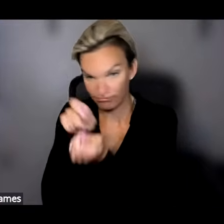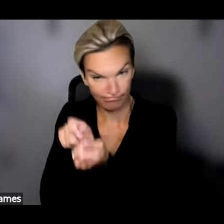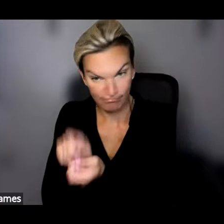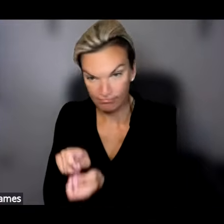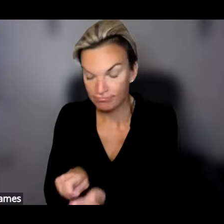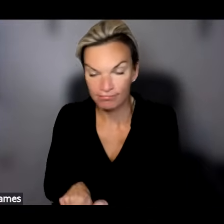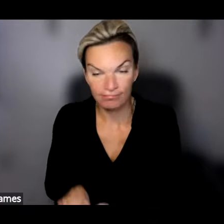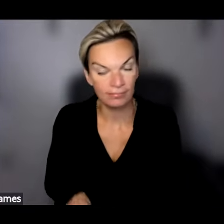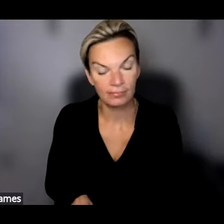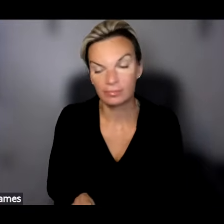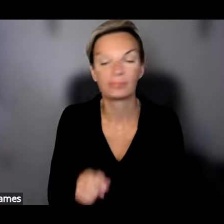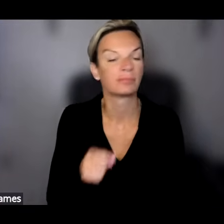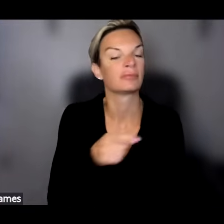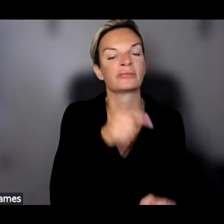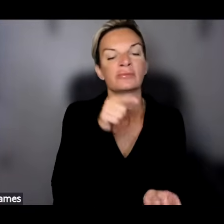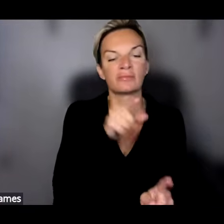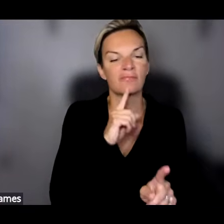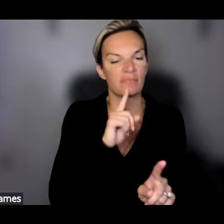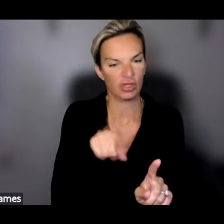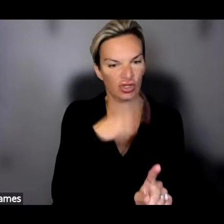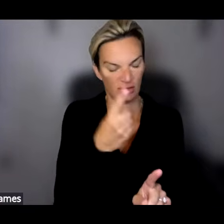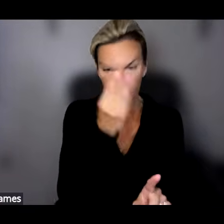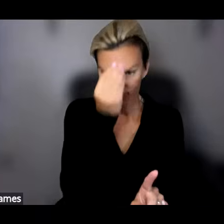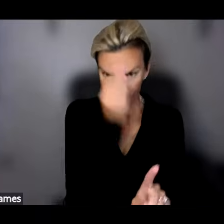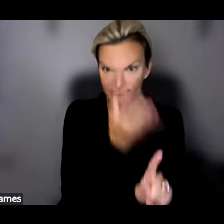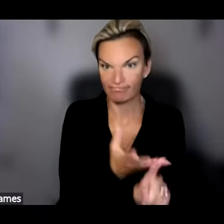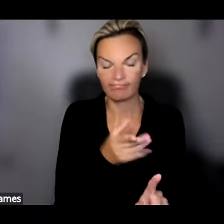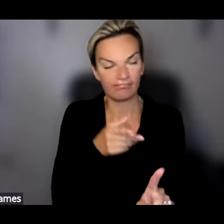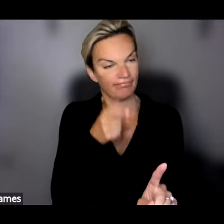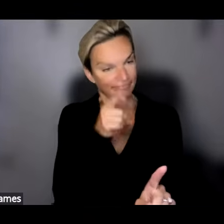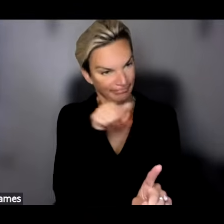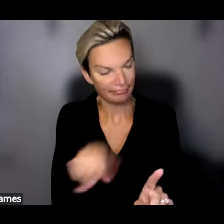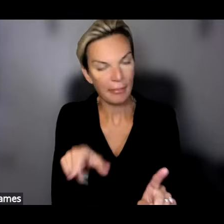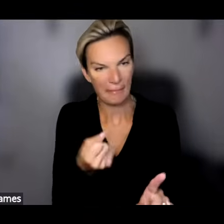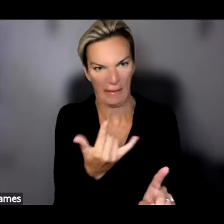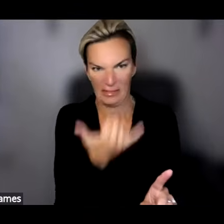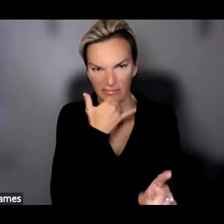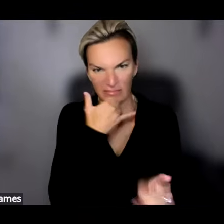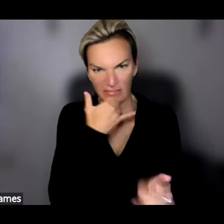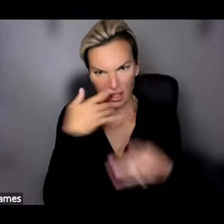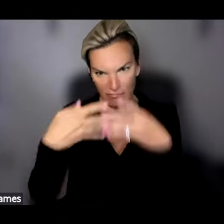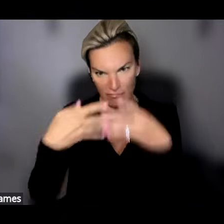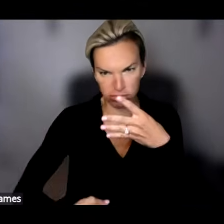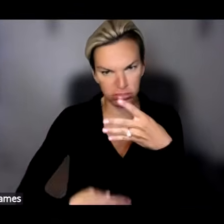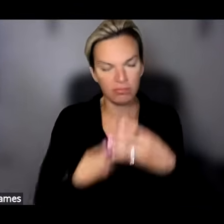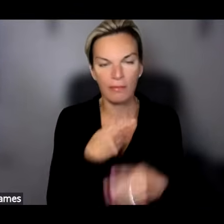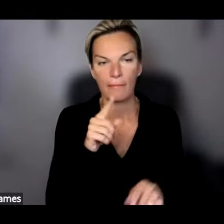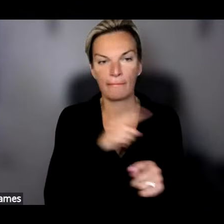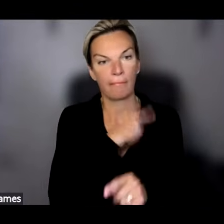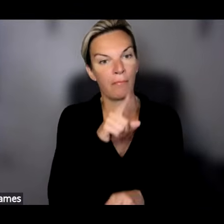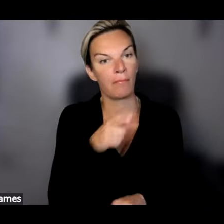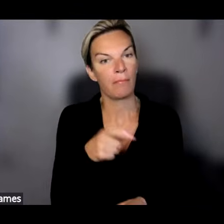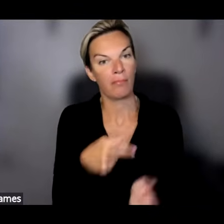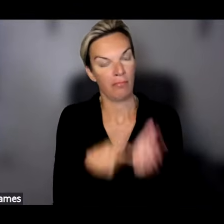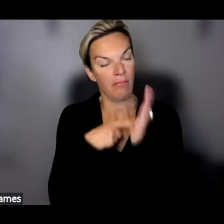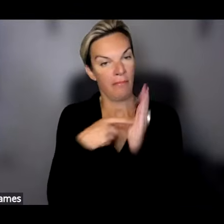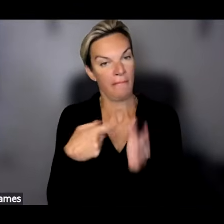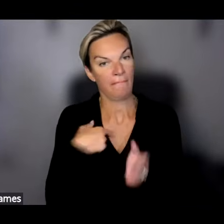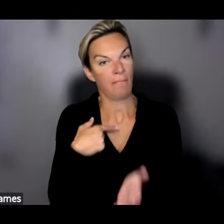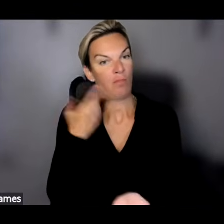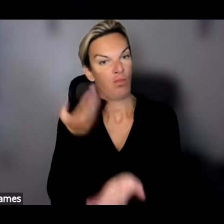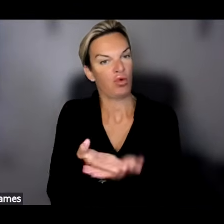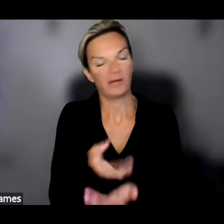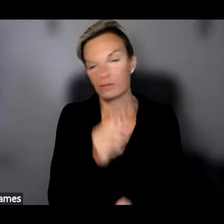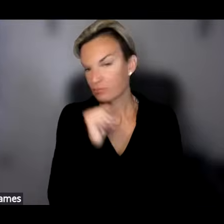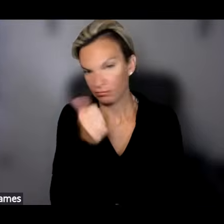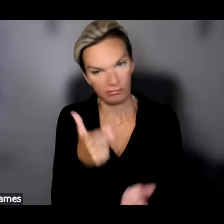to become a spreadsheet of individual voter records in order to be clear. and there can be no serious argument that Clerk